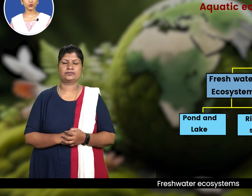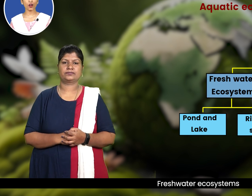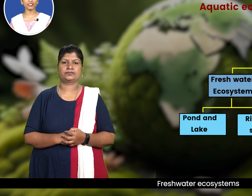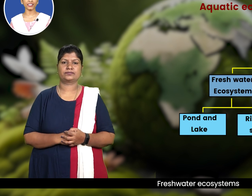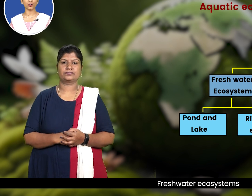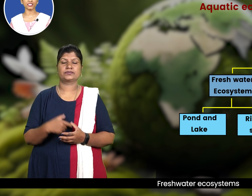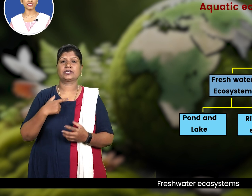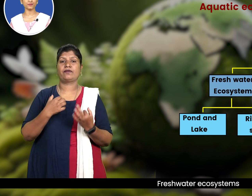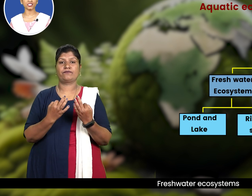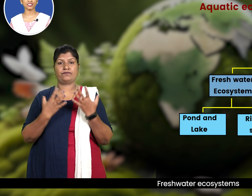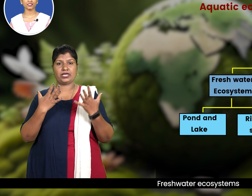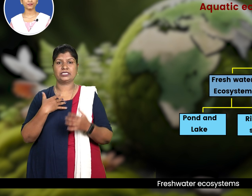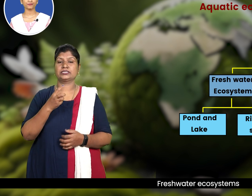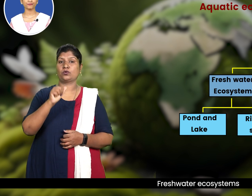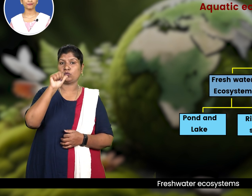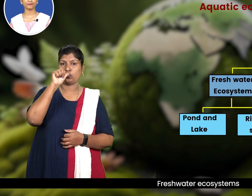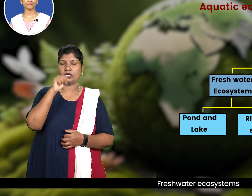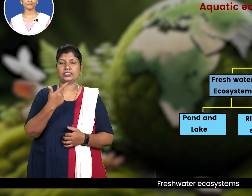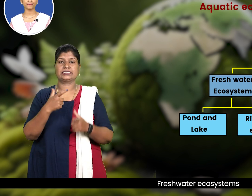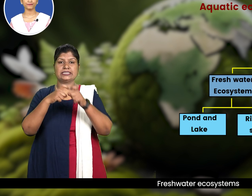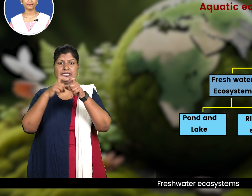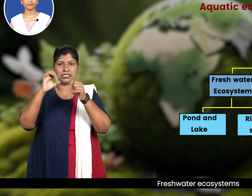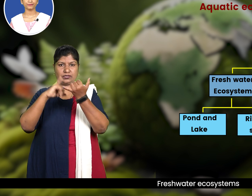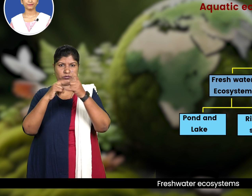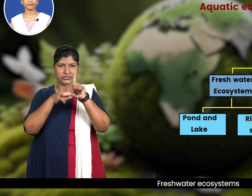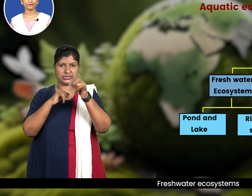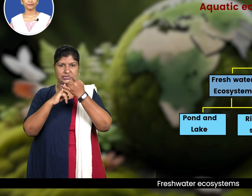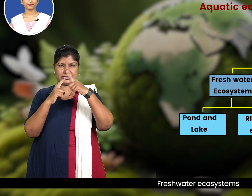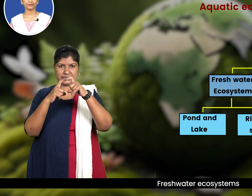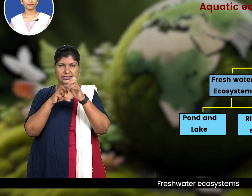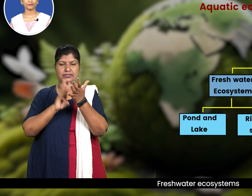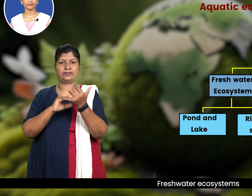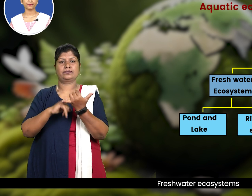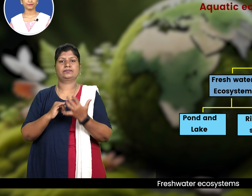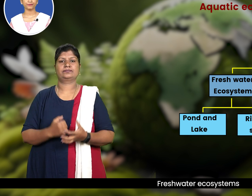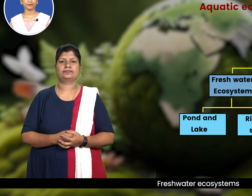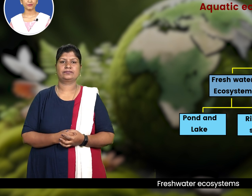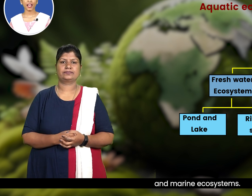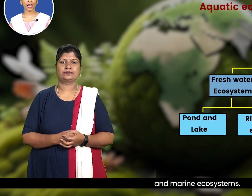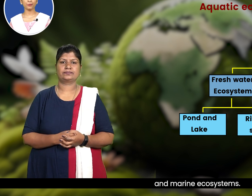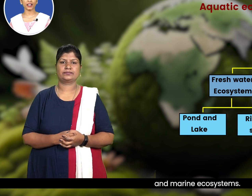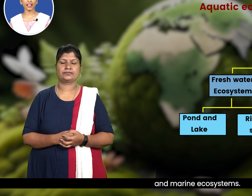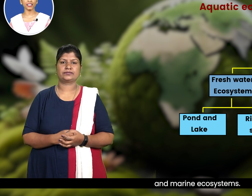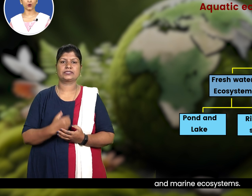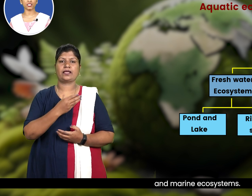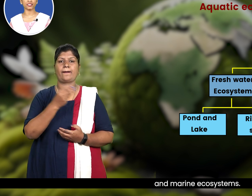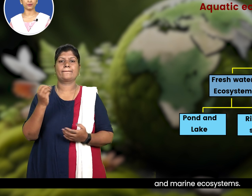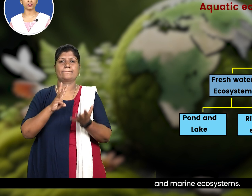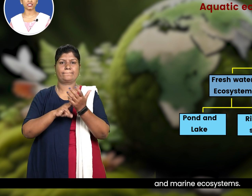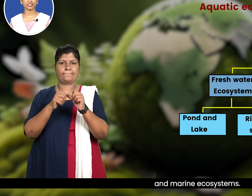freshwater ecosystems and marine ecosystems.